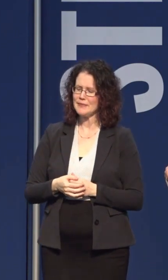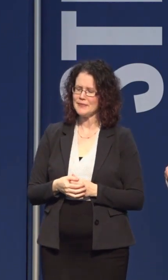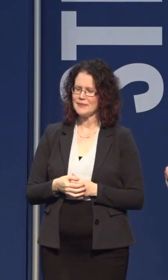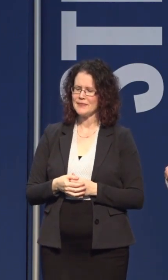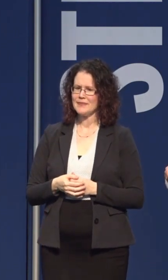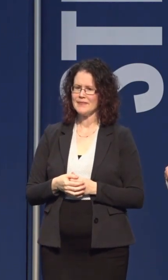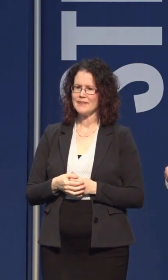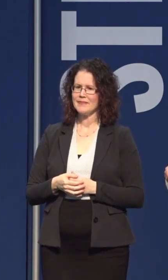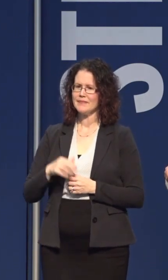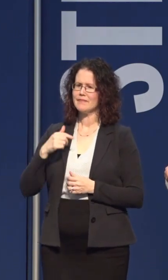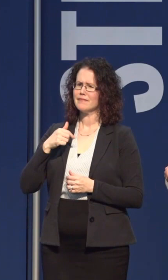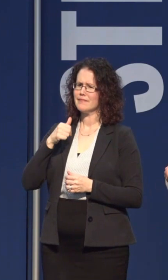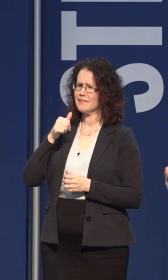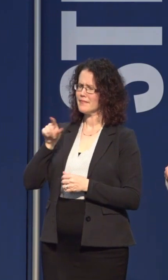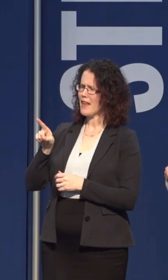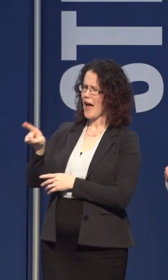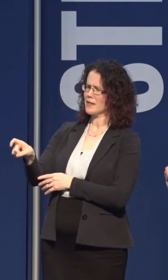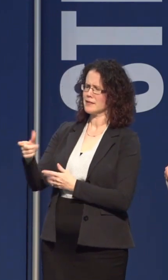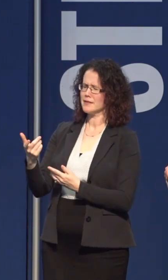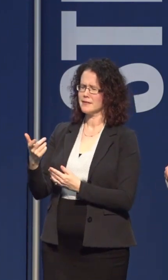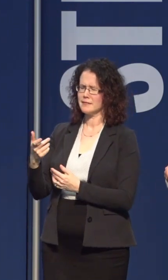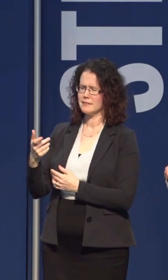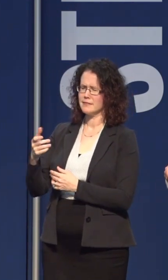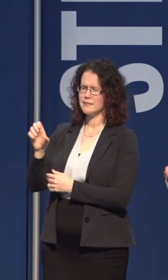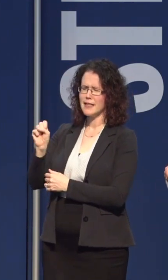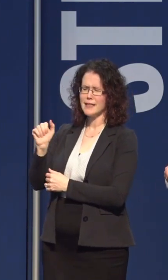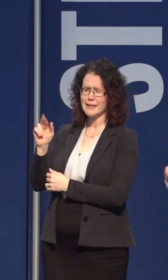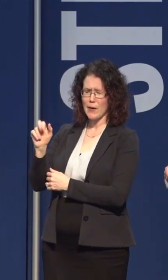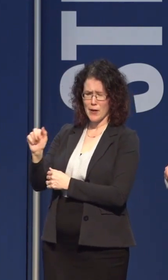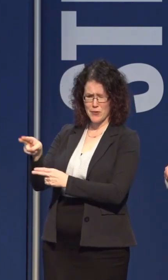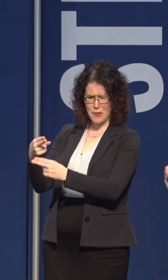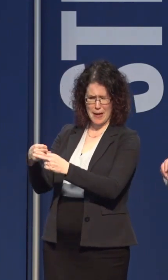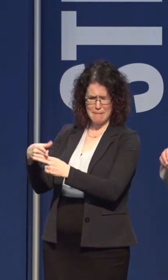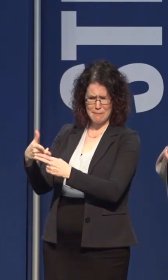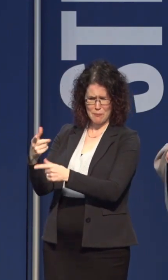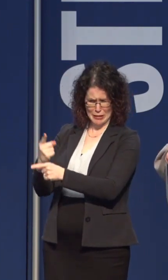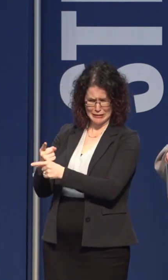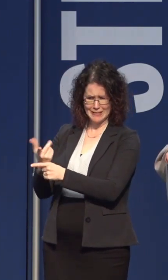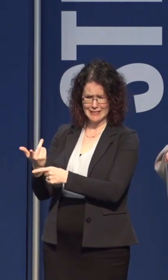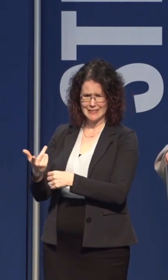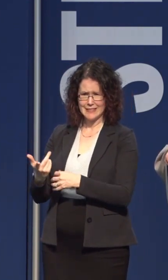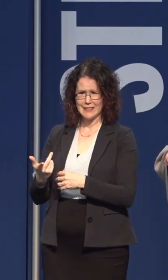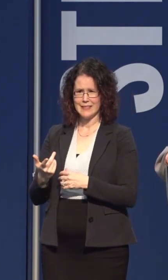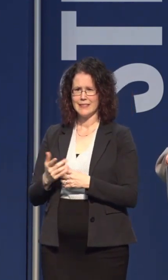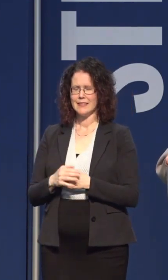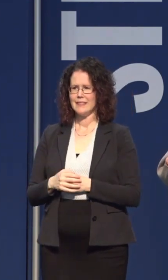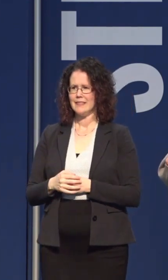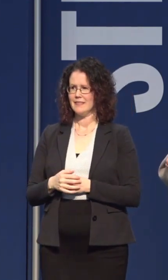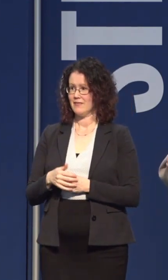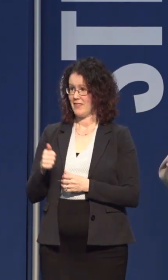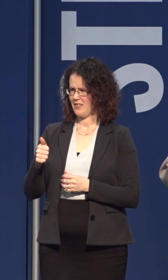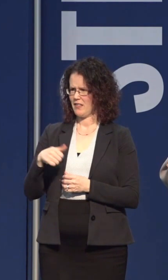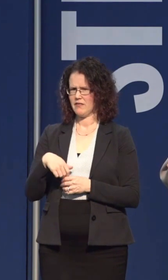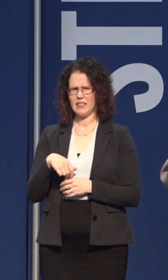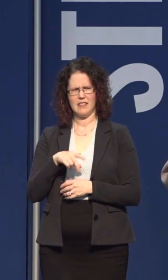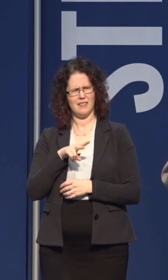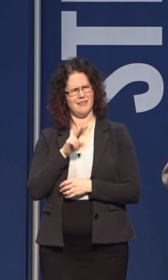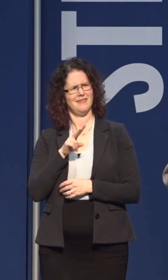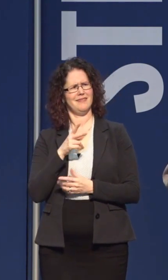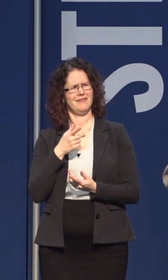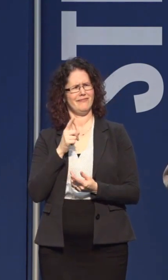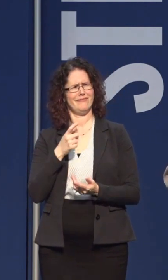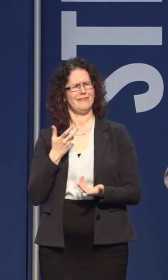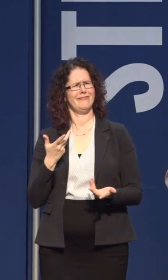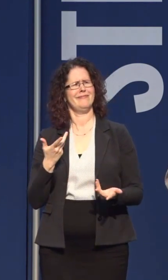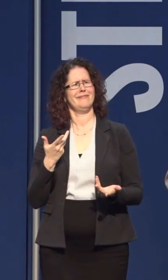said to her was, "Your name wouldn't be Sarah, would it?" And she looked at me with the most puzzled look on her face, and she